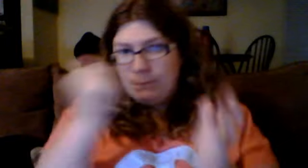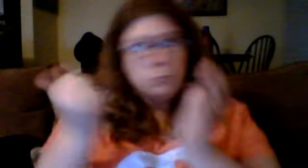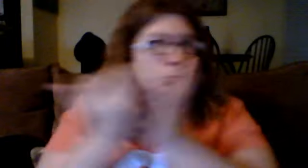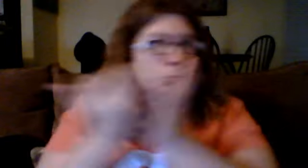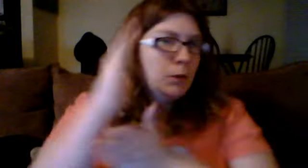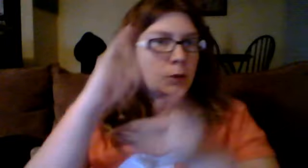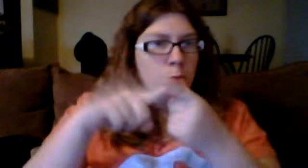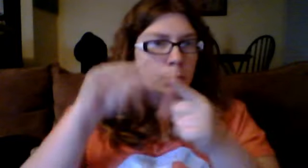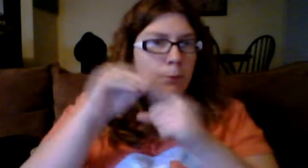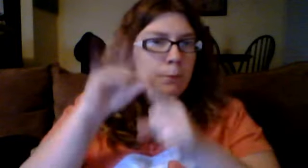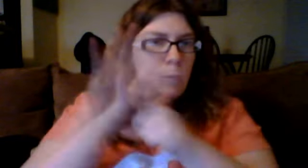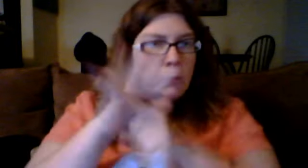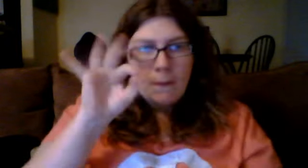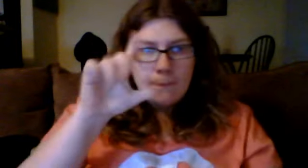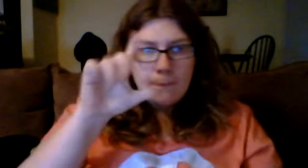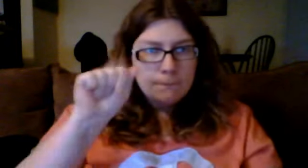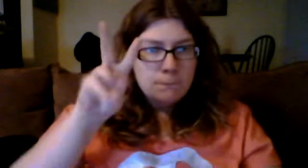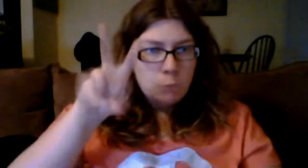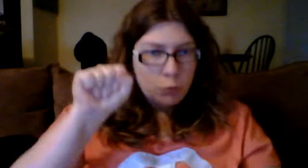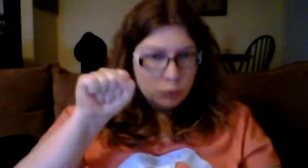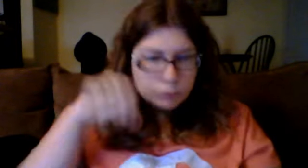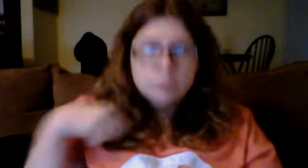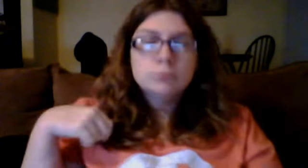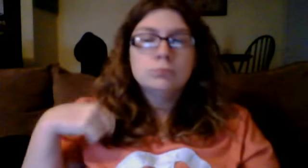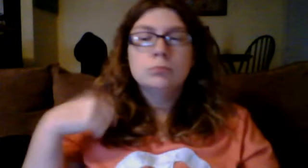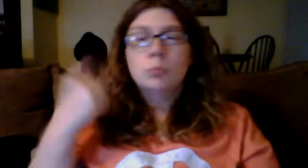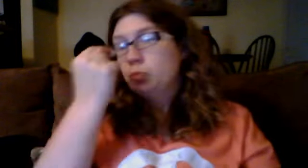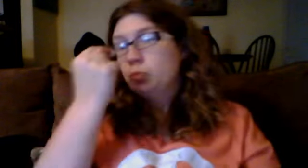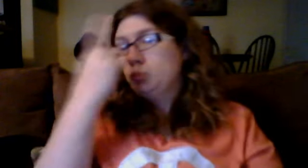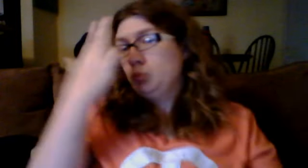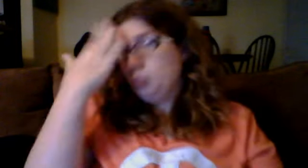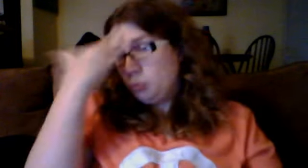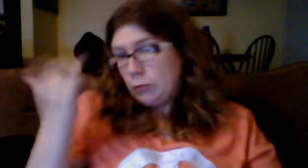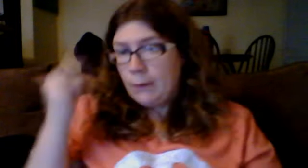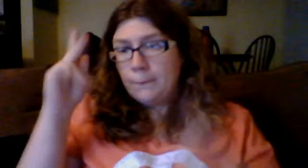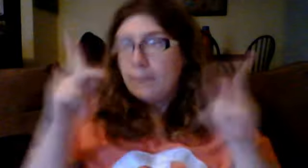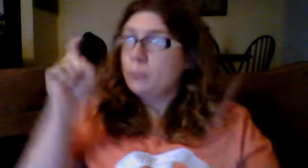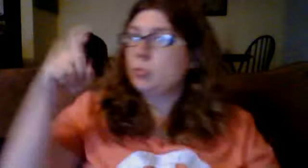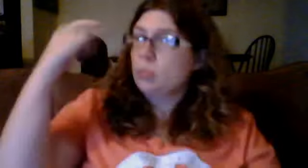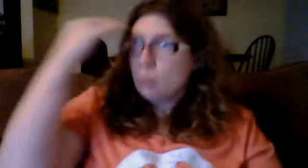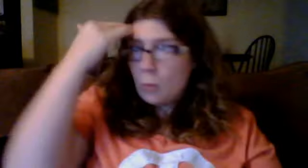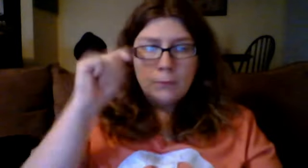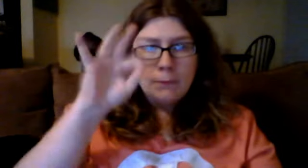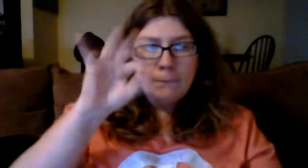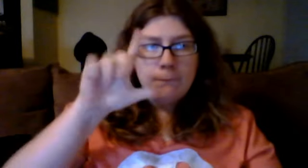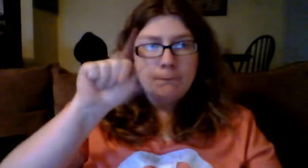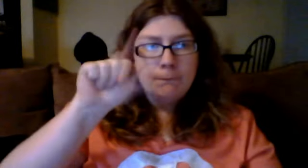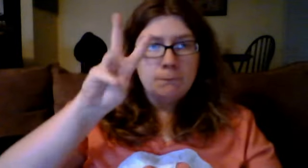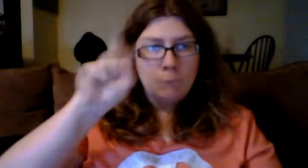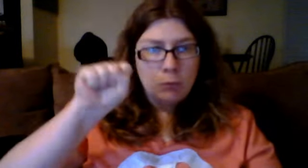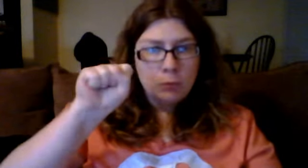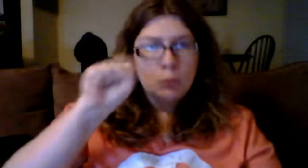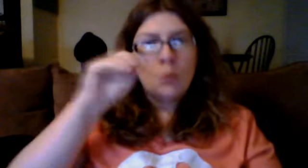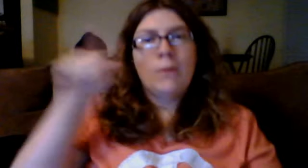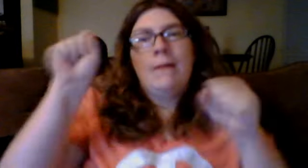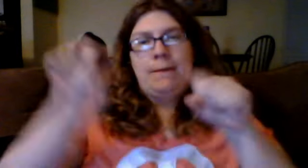The most protective burden on Earth has fallen to the rest of the of our population. India, China and Russia